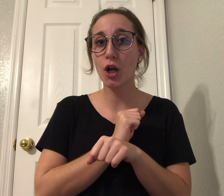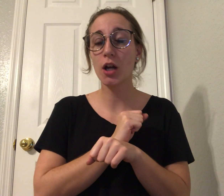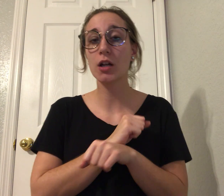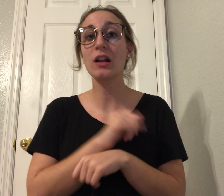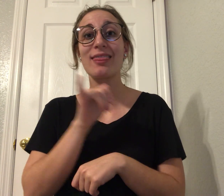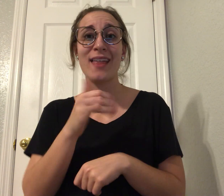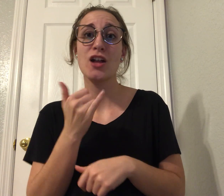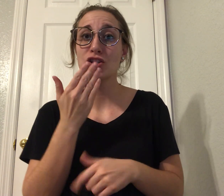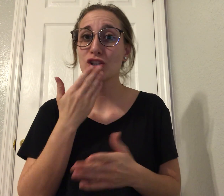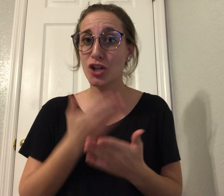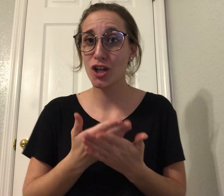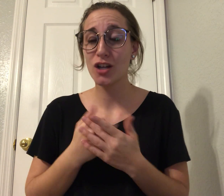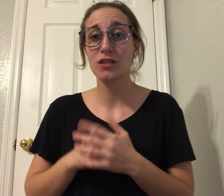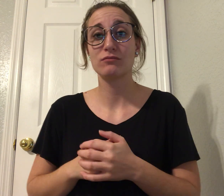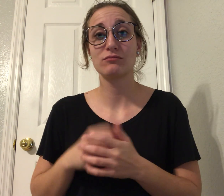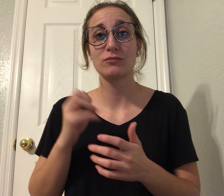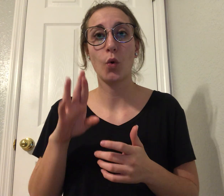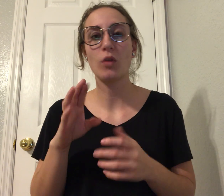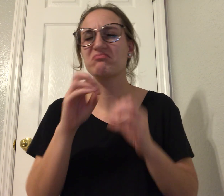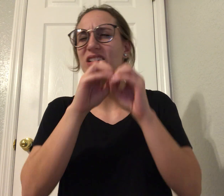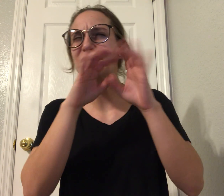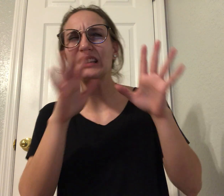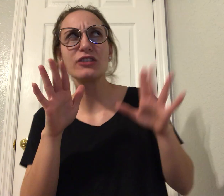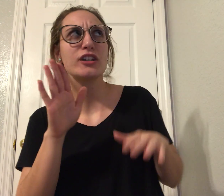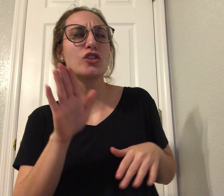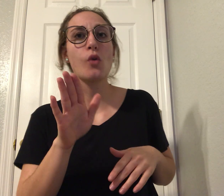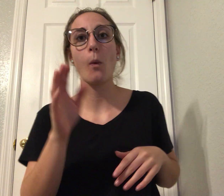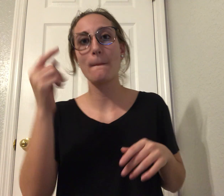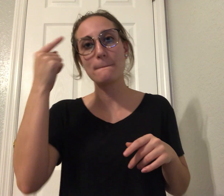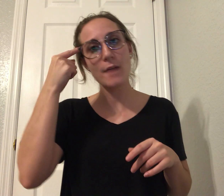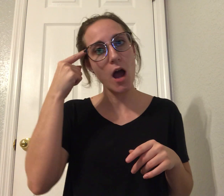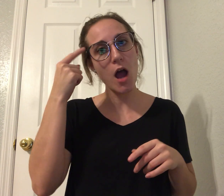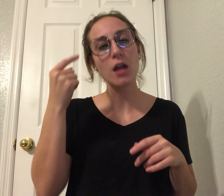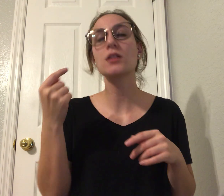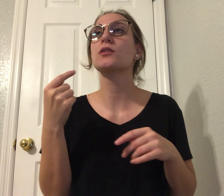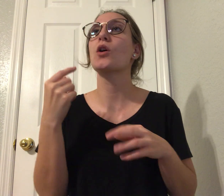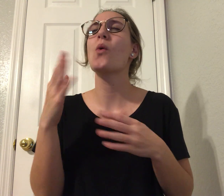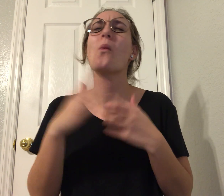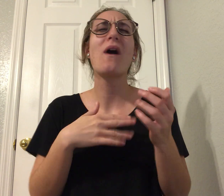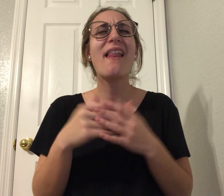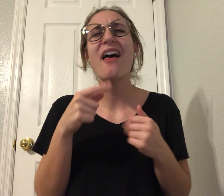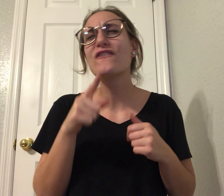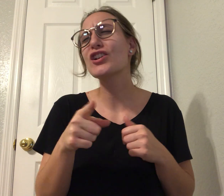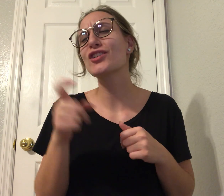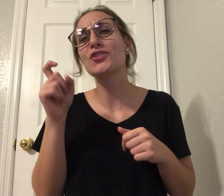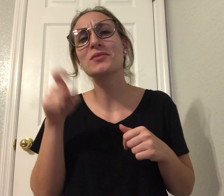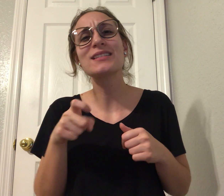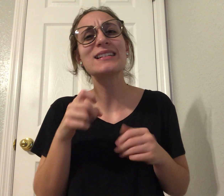affirmations. It can be just clearing your mind. Whatever you need to do. I love the positive affirmations. I also